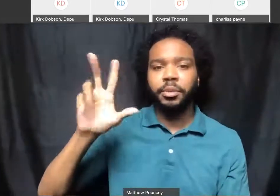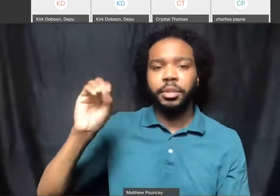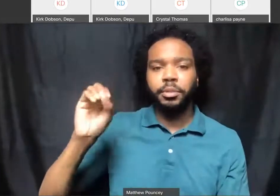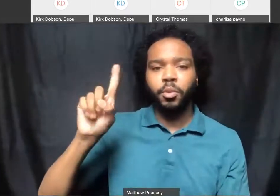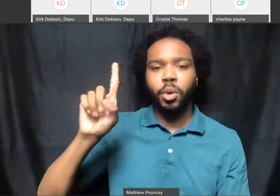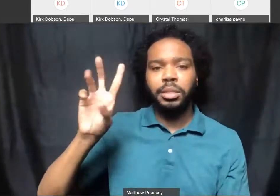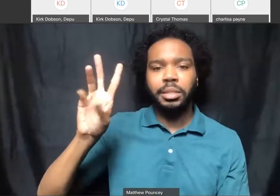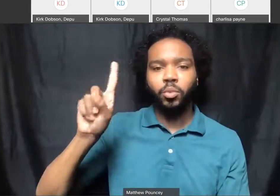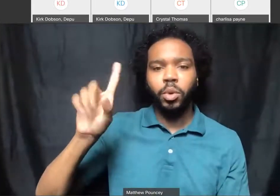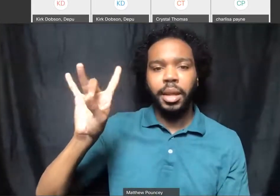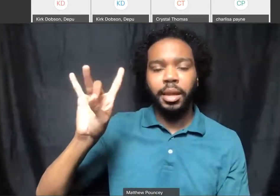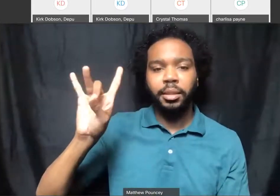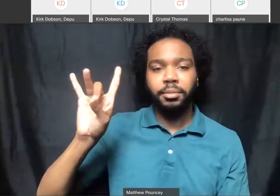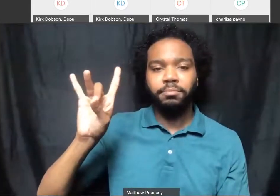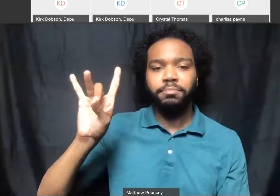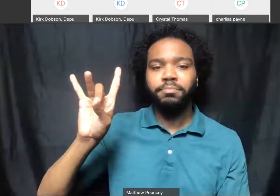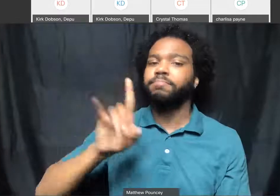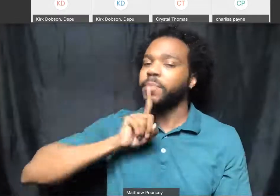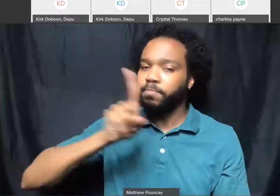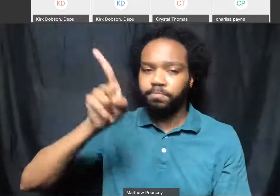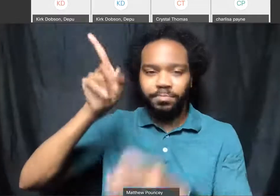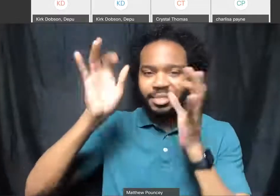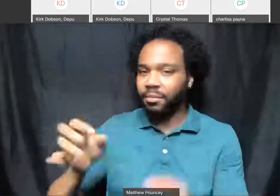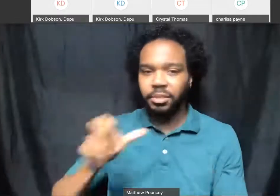202-730-1618. That absolutely should not be happening.